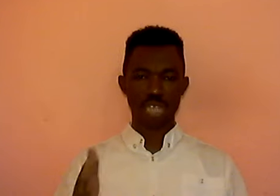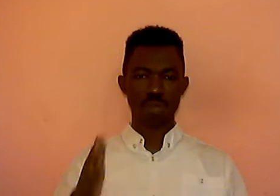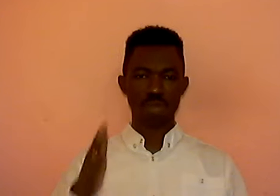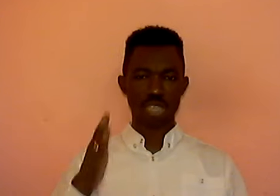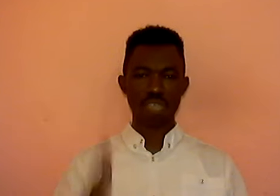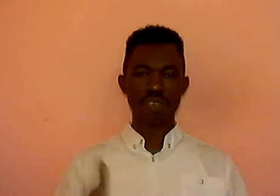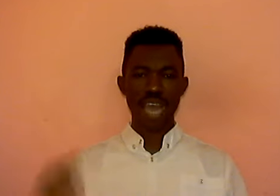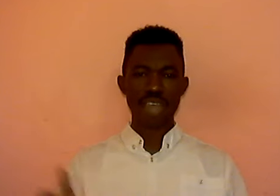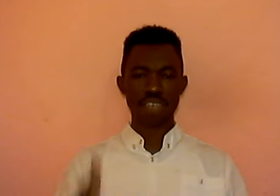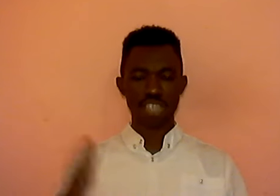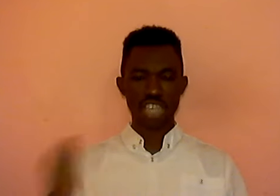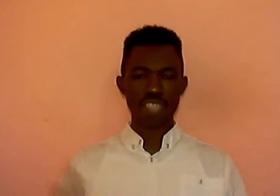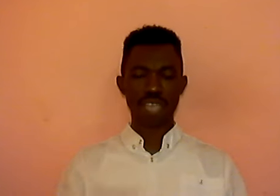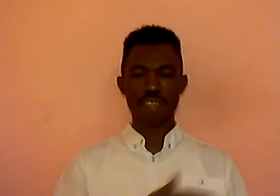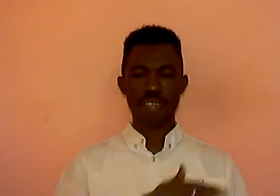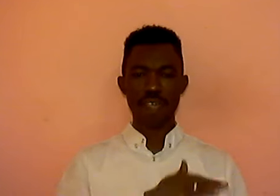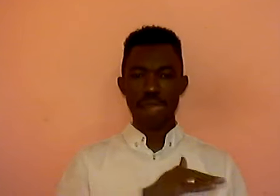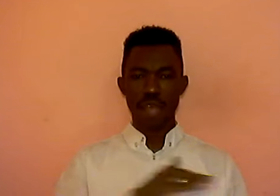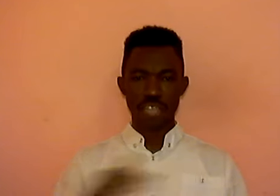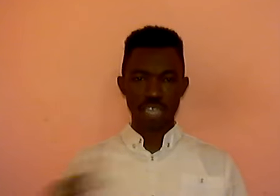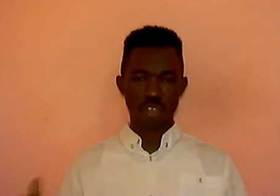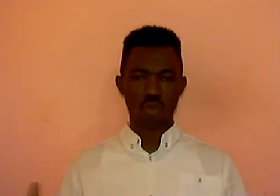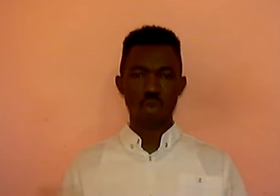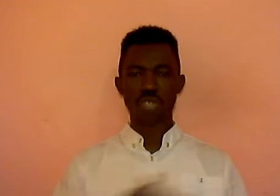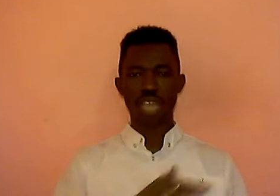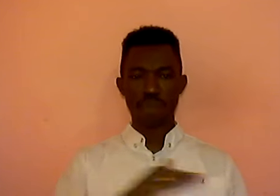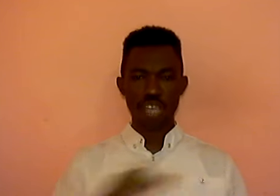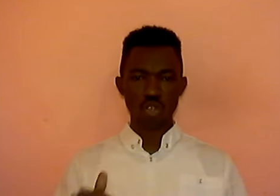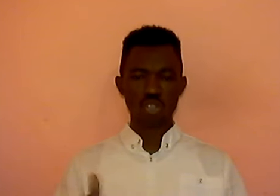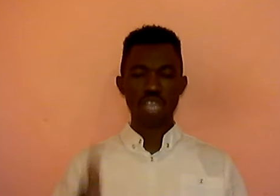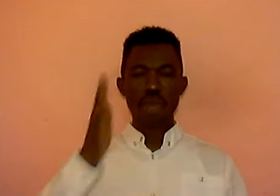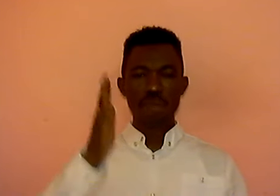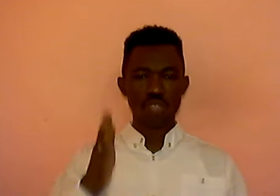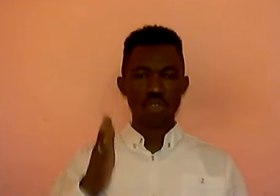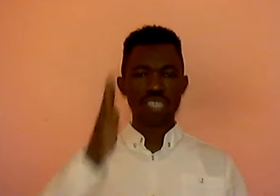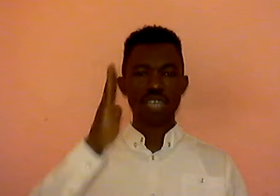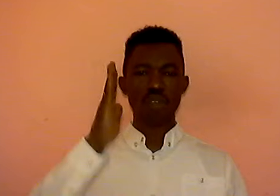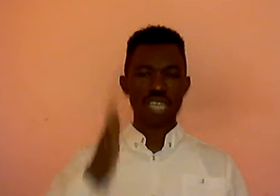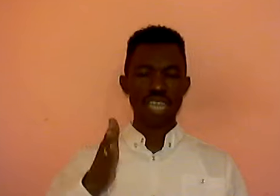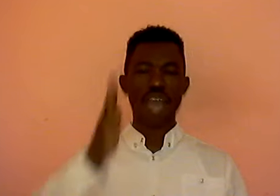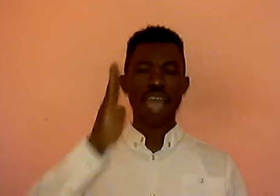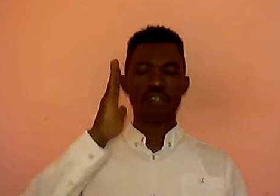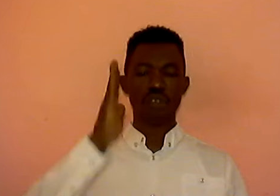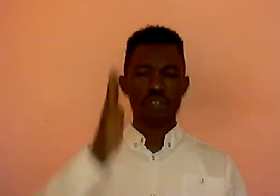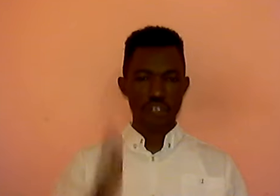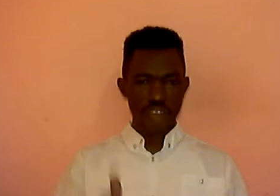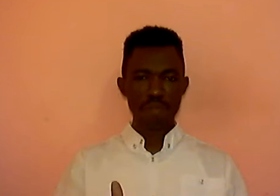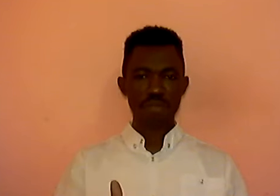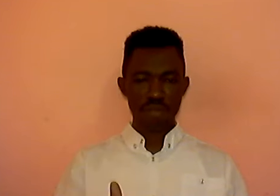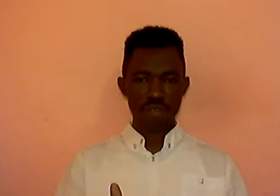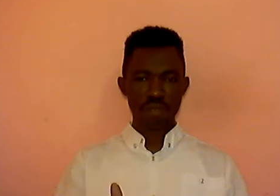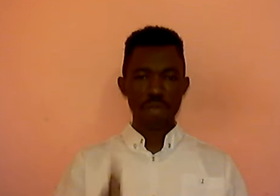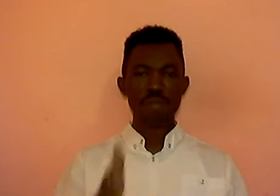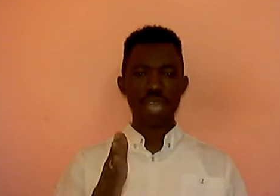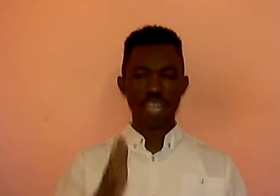the most expensive cars and jets and the court and mansions. But God said, okay, now I have confirmed people that love